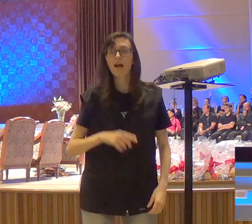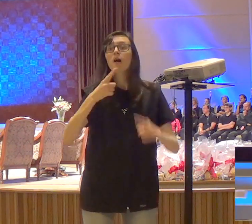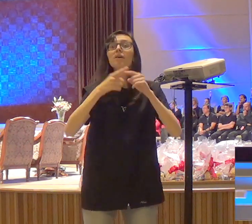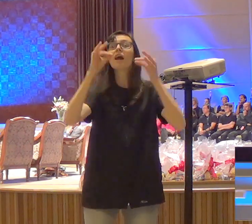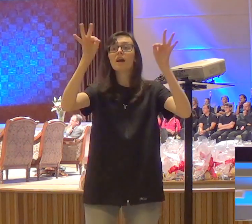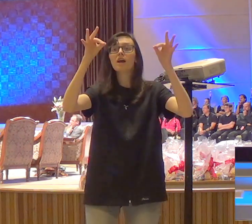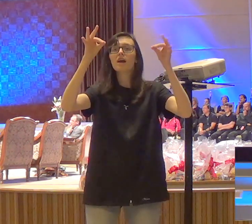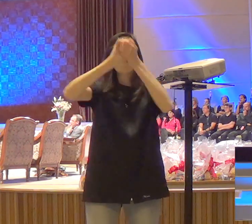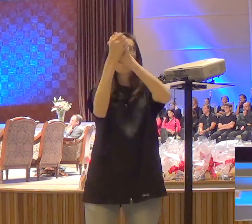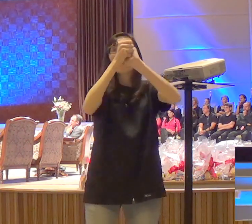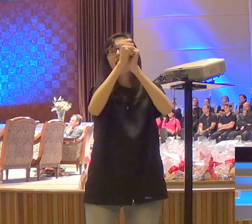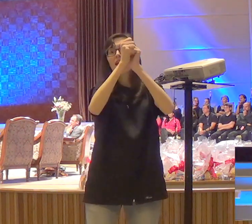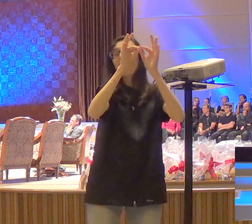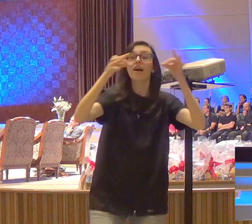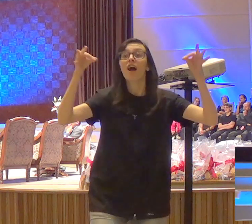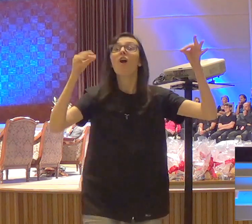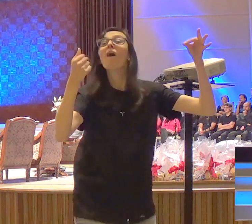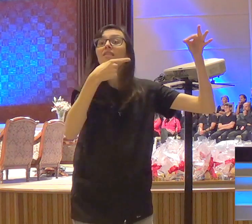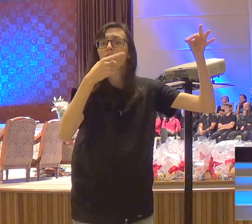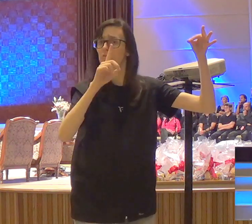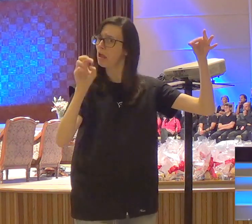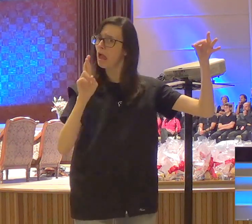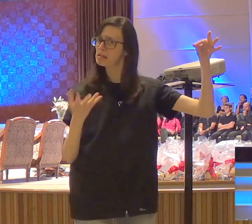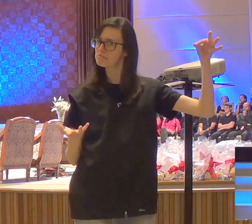right. R$100. Mm-hmm. So now say I take the 100